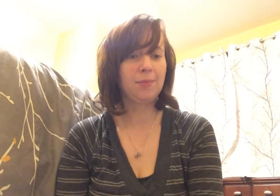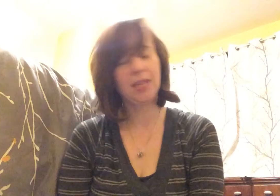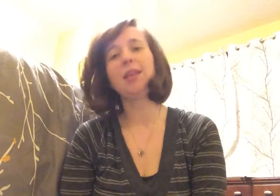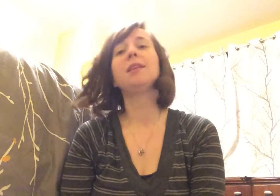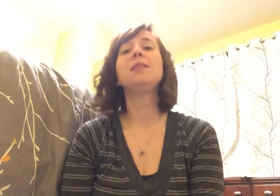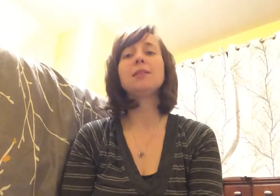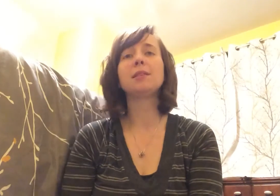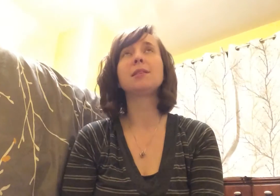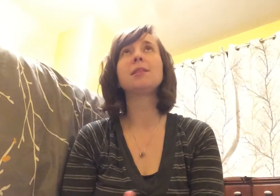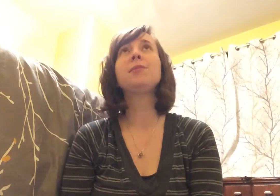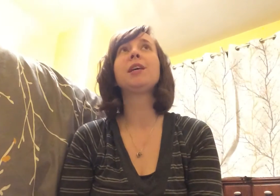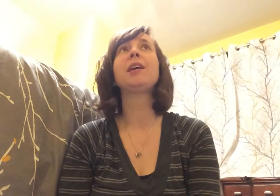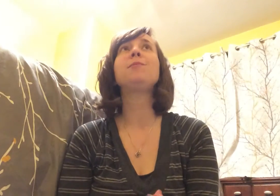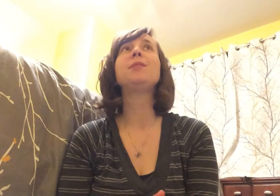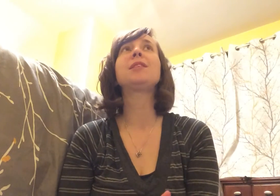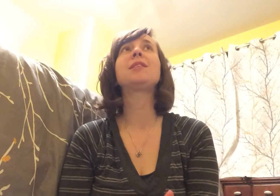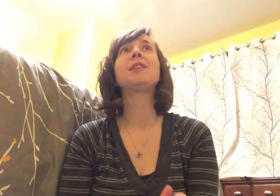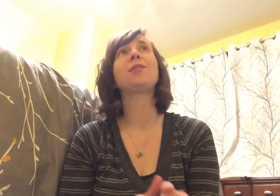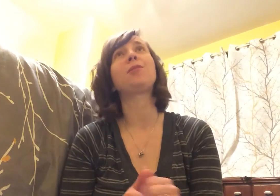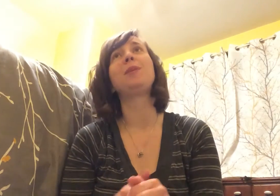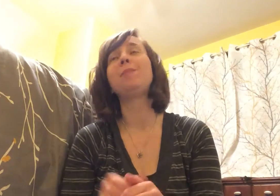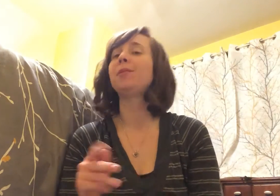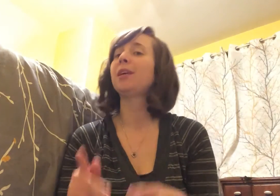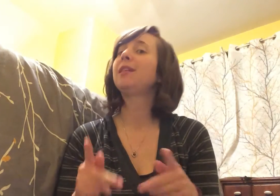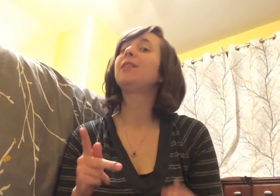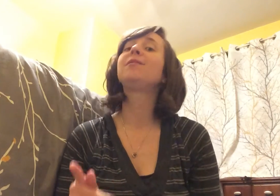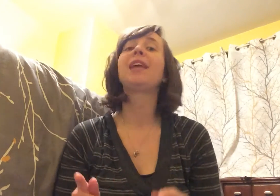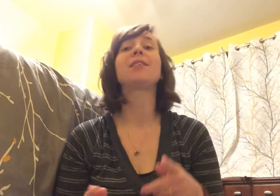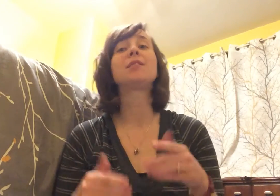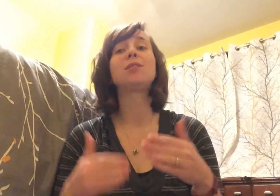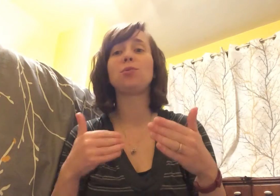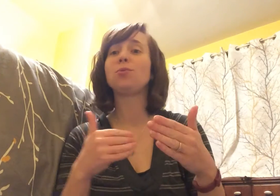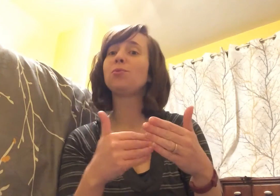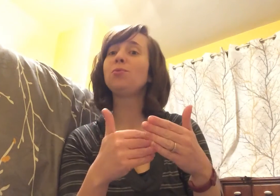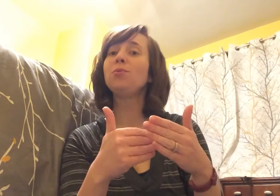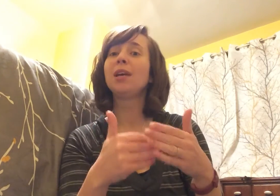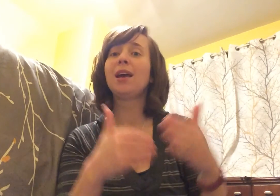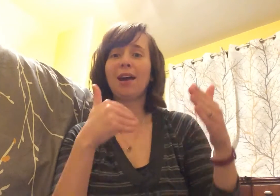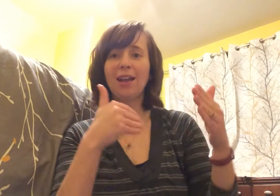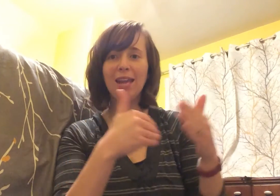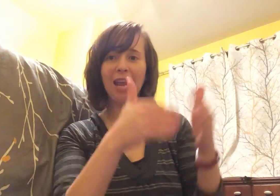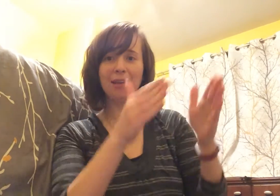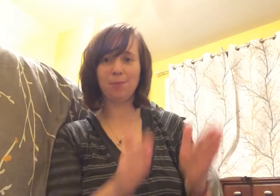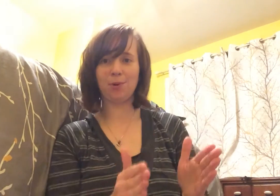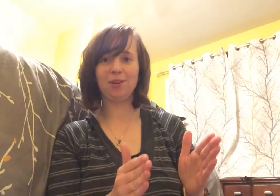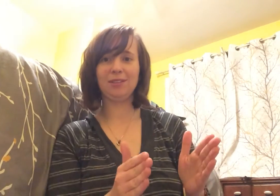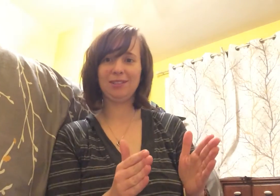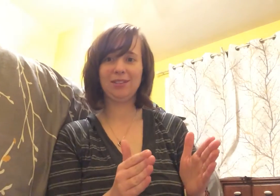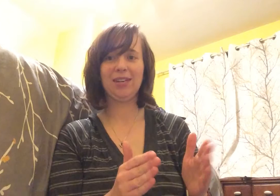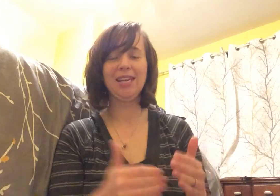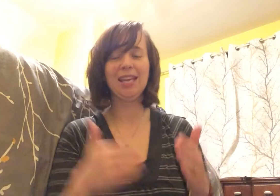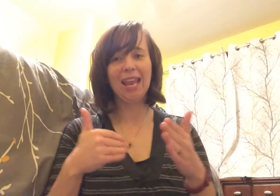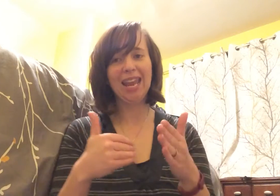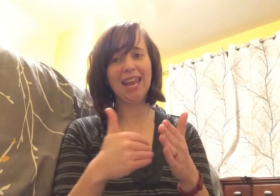And then sometimes there are people that live next to a neighbor. All right, neighbor.